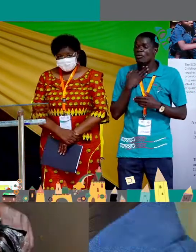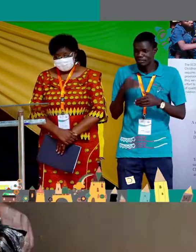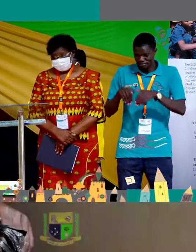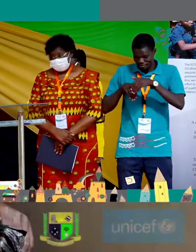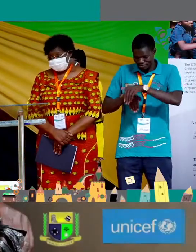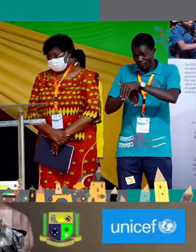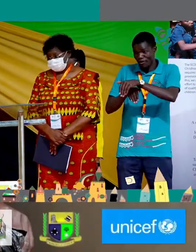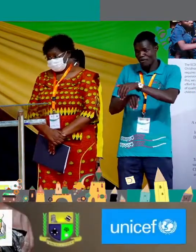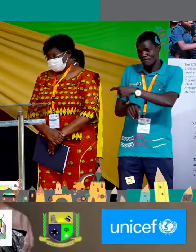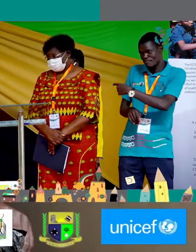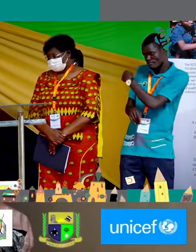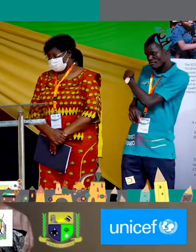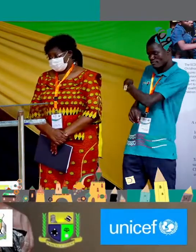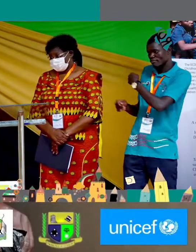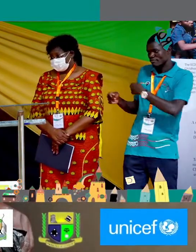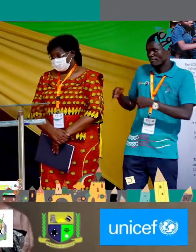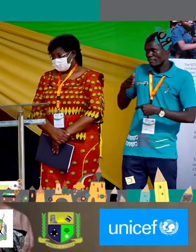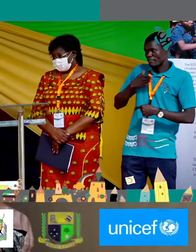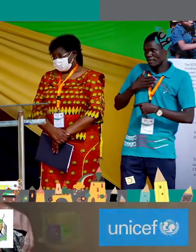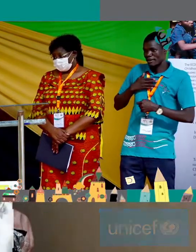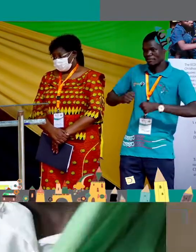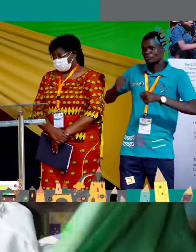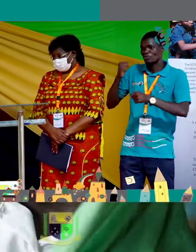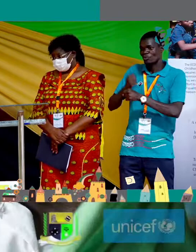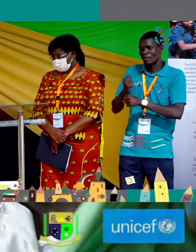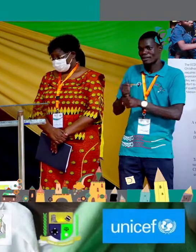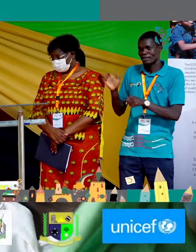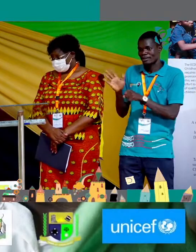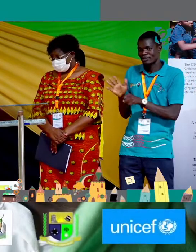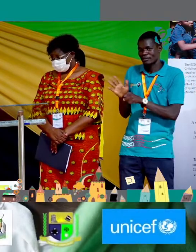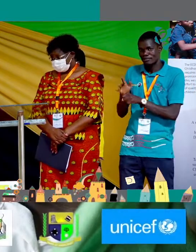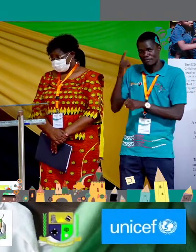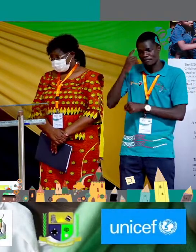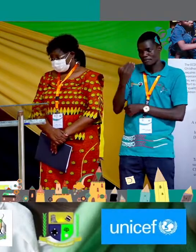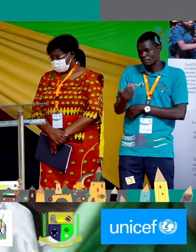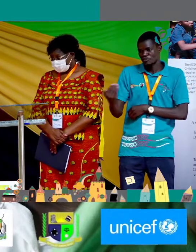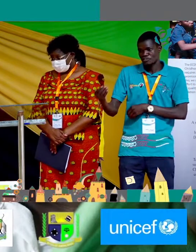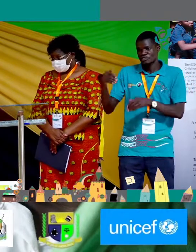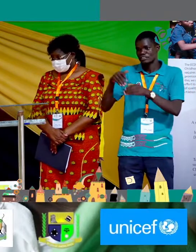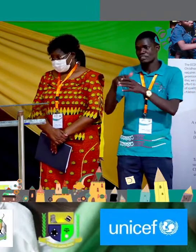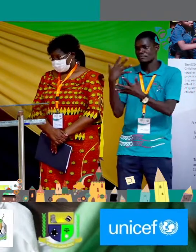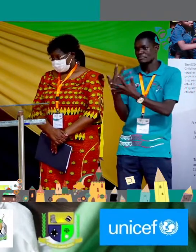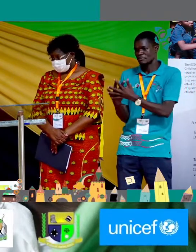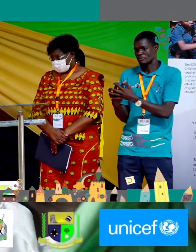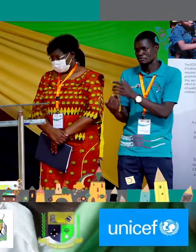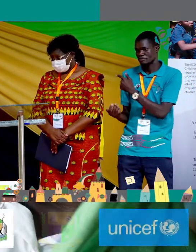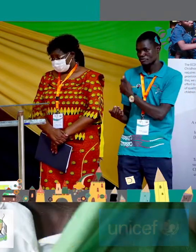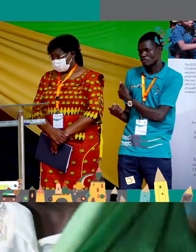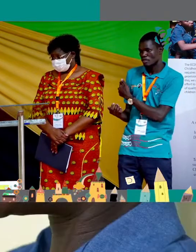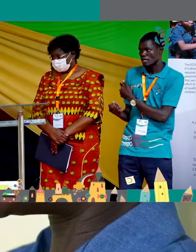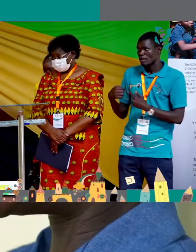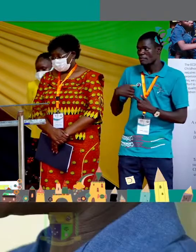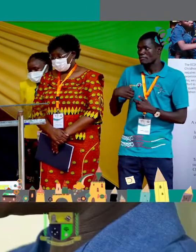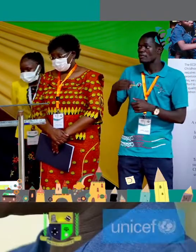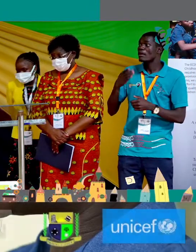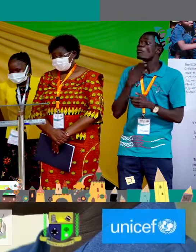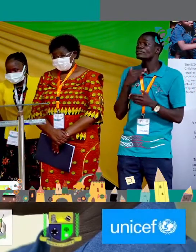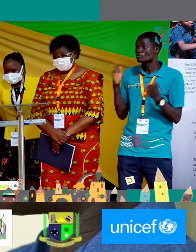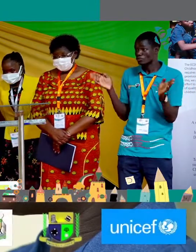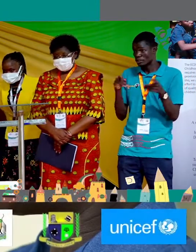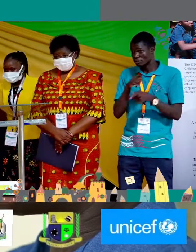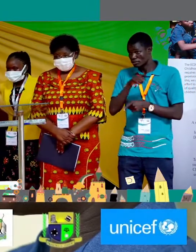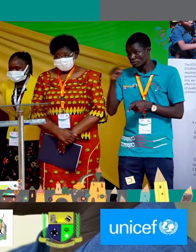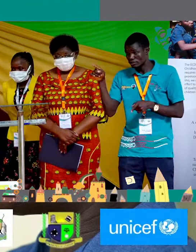her footsteps. She's done a lot for the children within the prison. What I would urge you all,